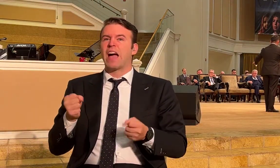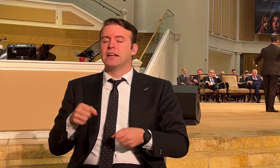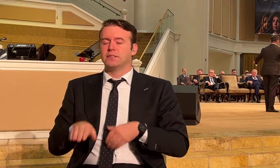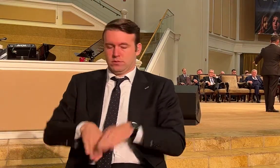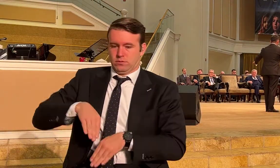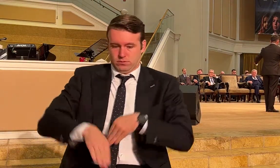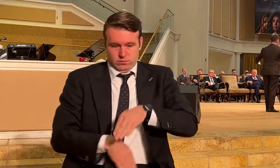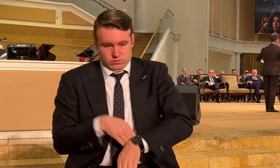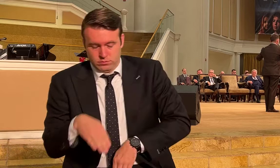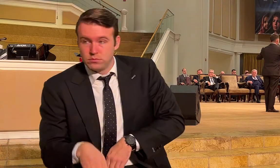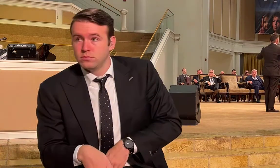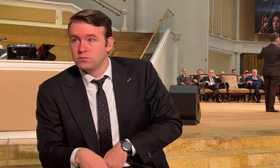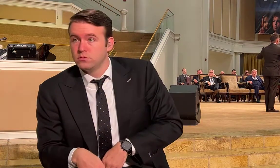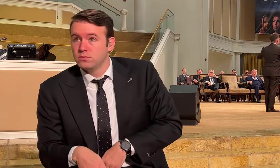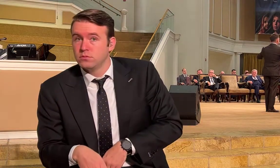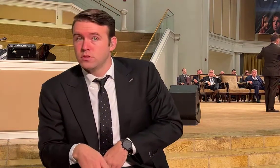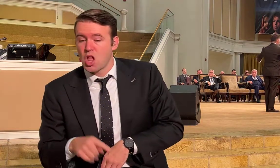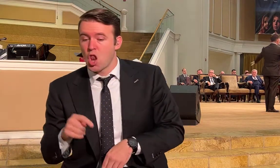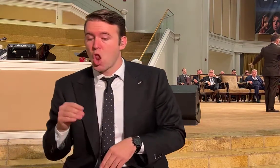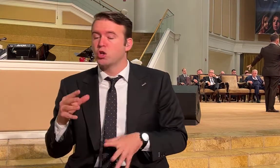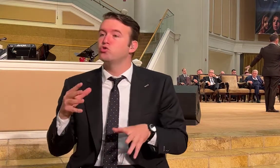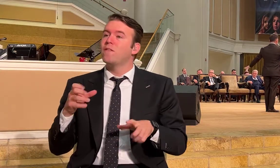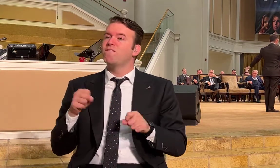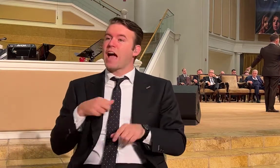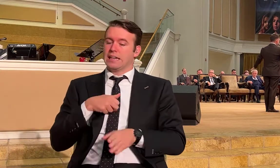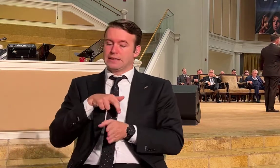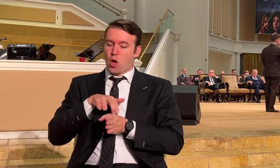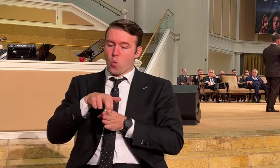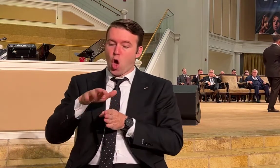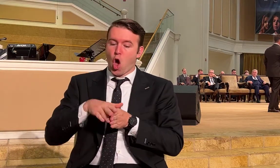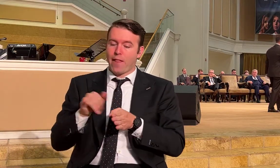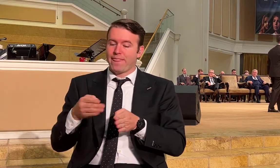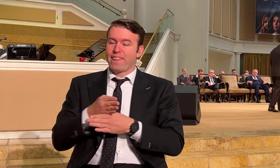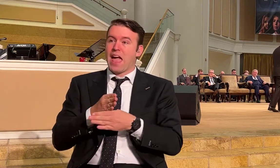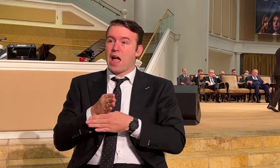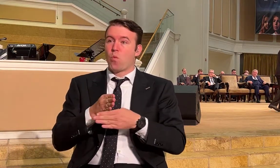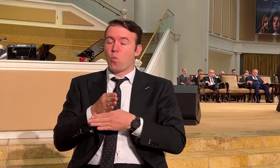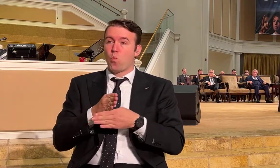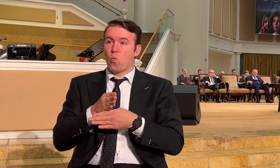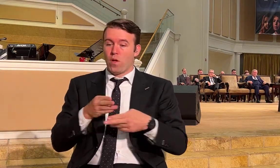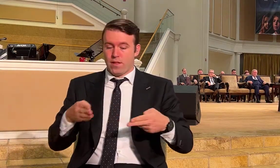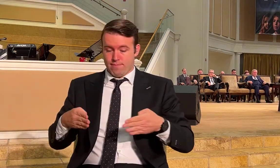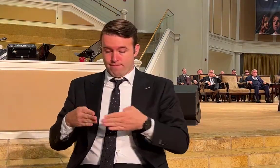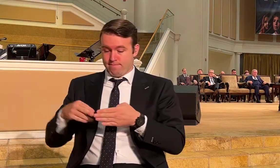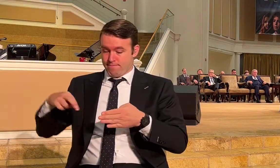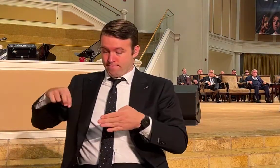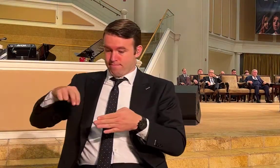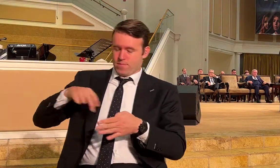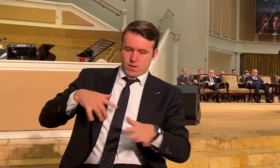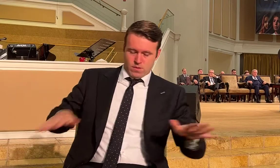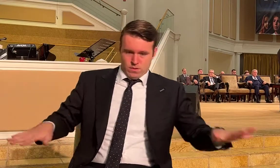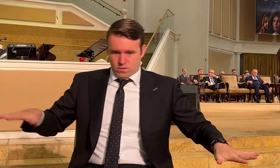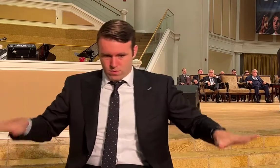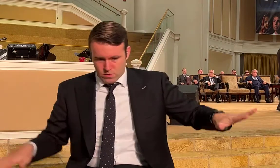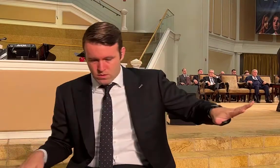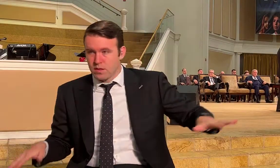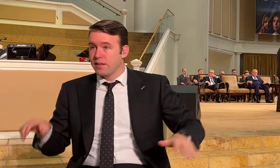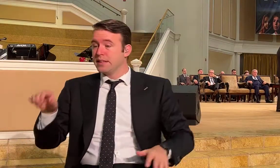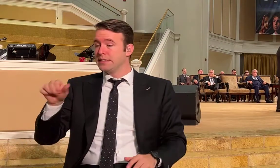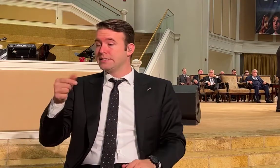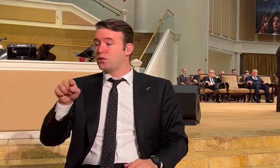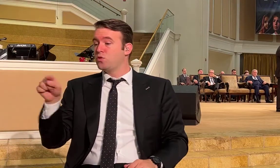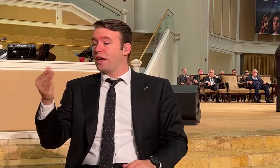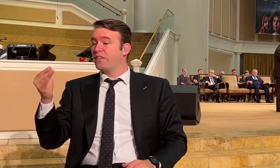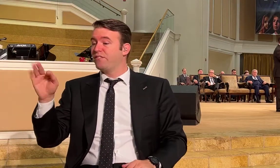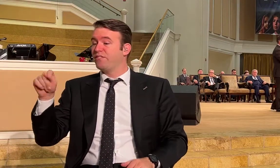footsteps, getting a little too quick up on that ledge. And I found myself 10, 15 feet